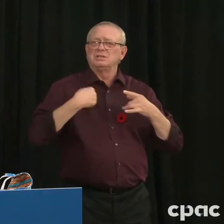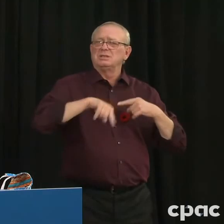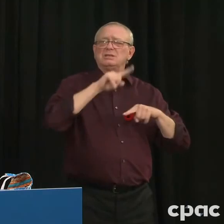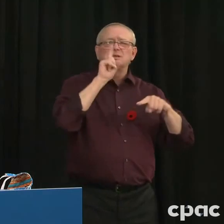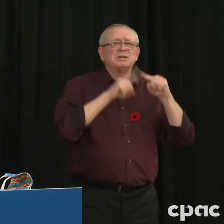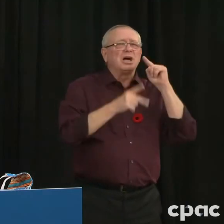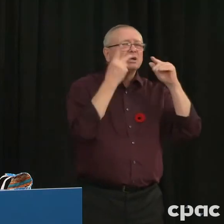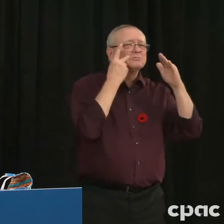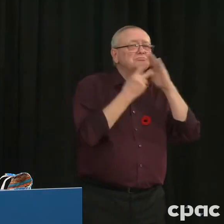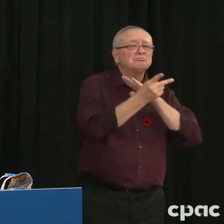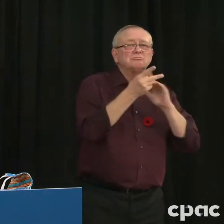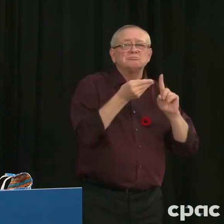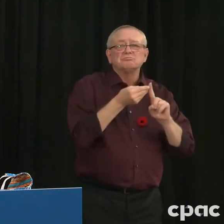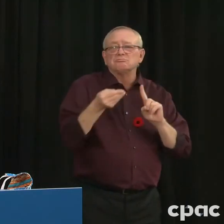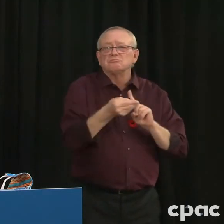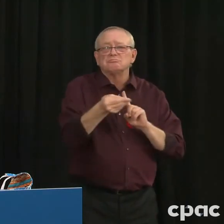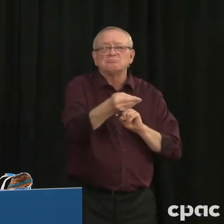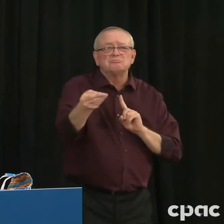to protect each other.